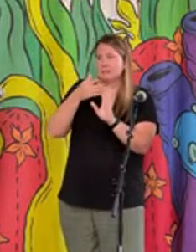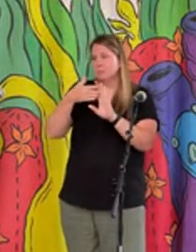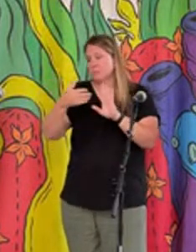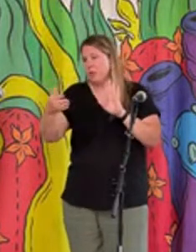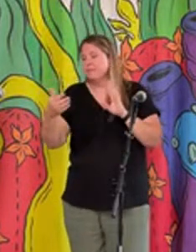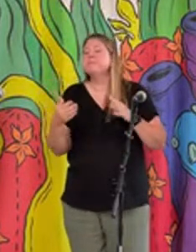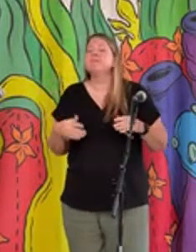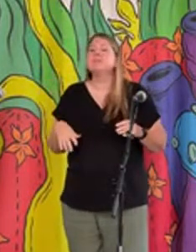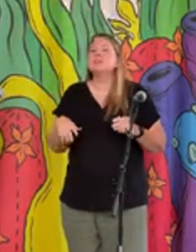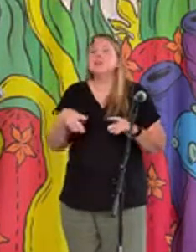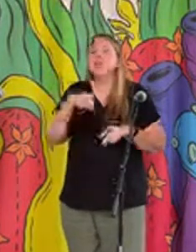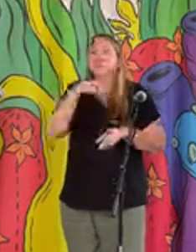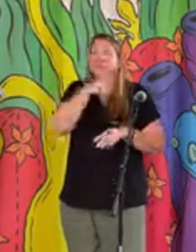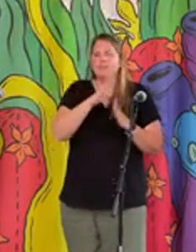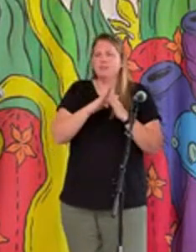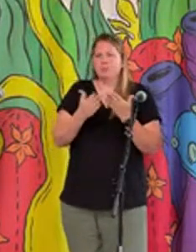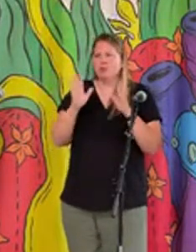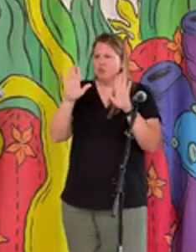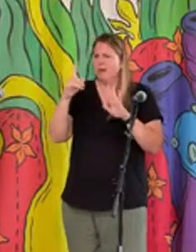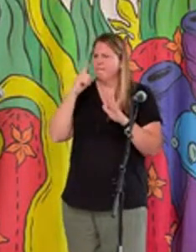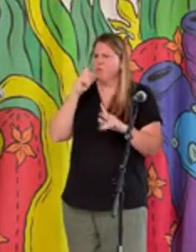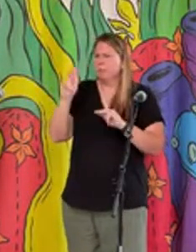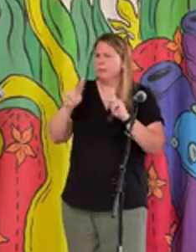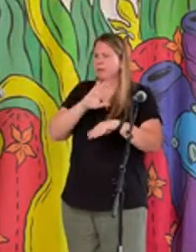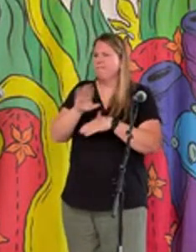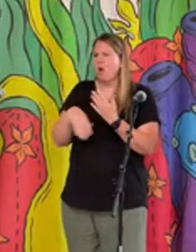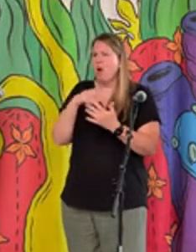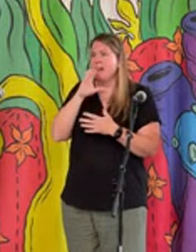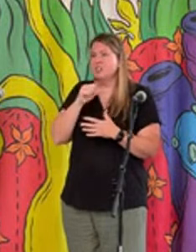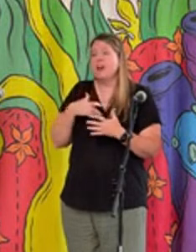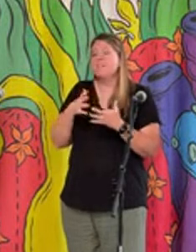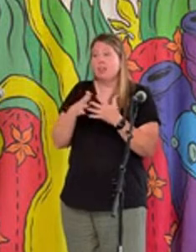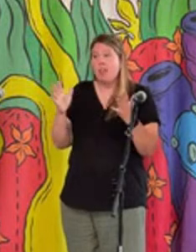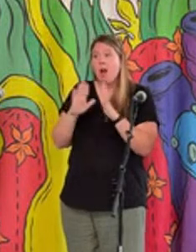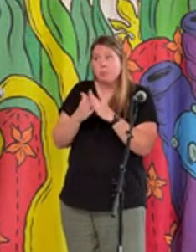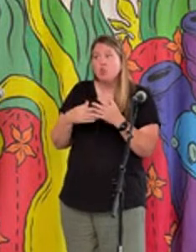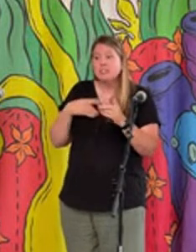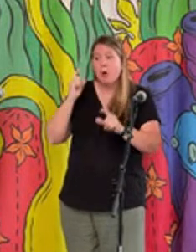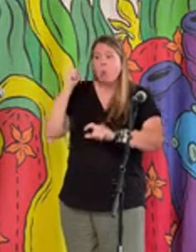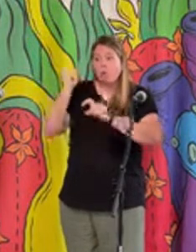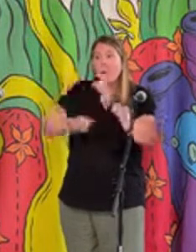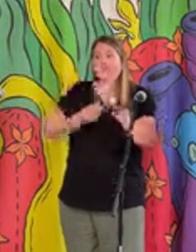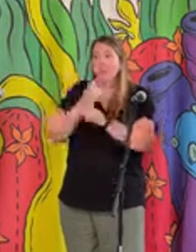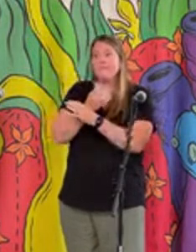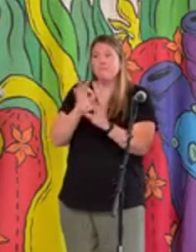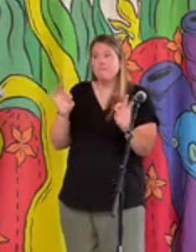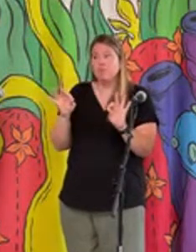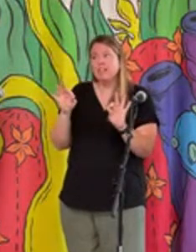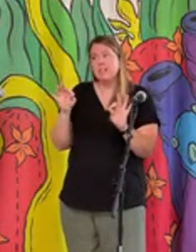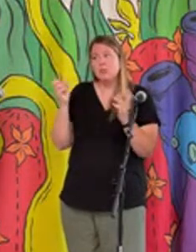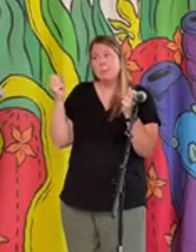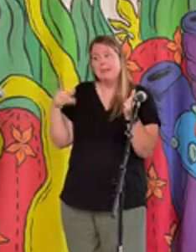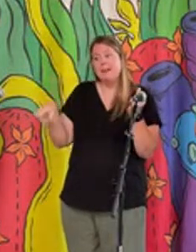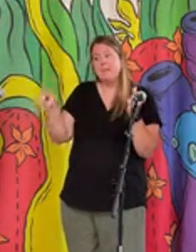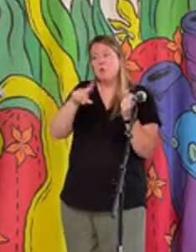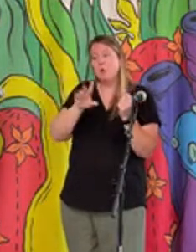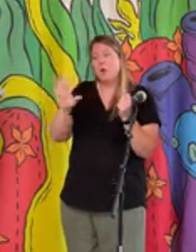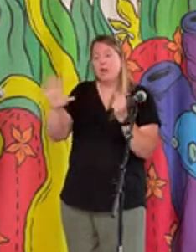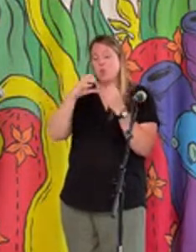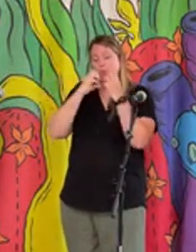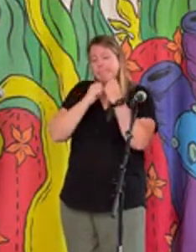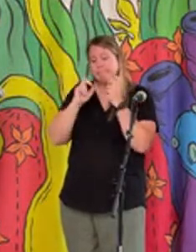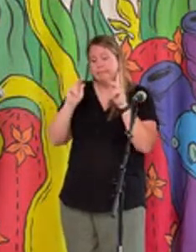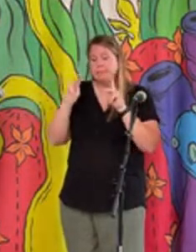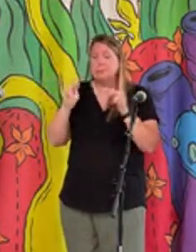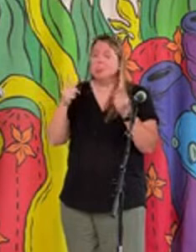ages. Please come. I brought a lot of books, and I'd like to give them away for free to a lot of you and your beloved ones. So come. We're going to